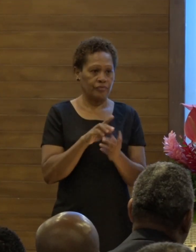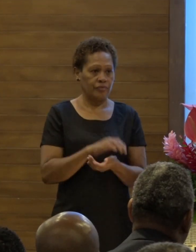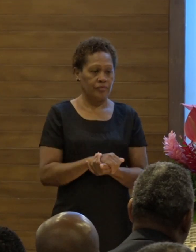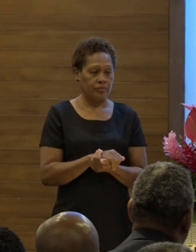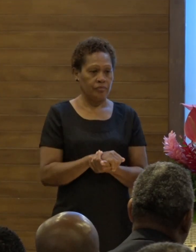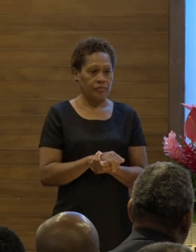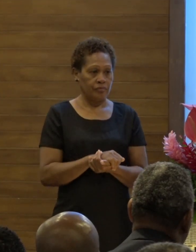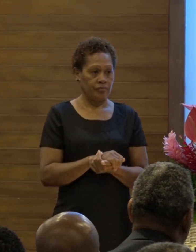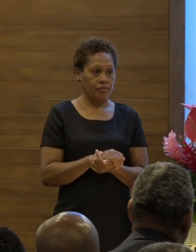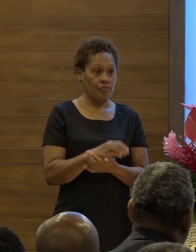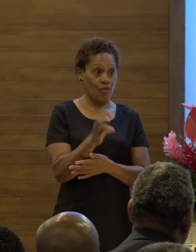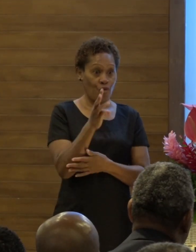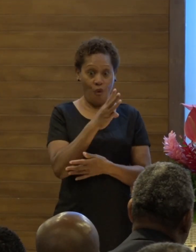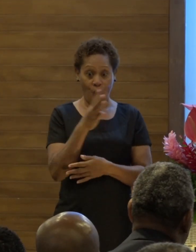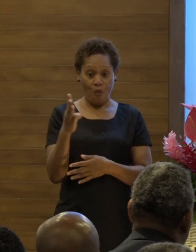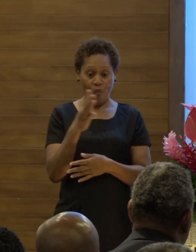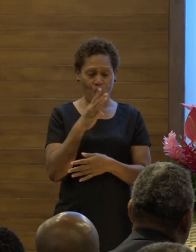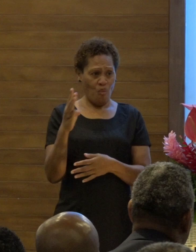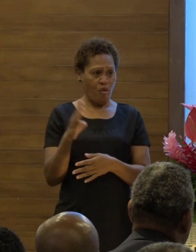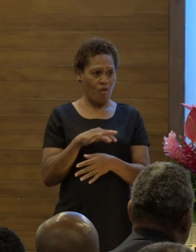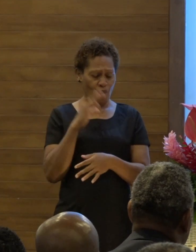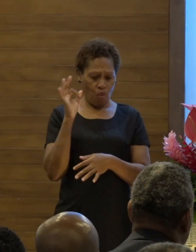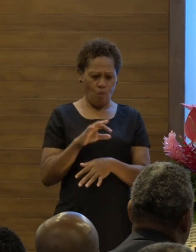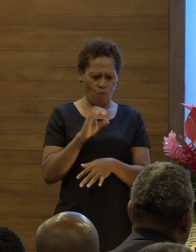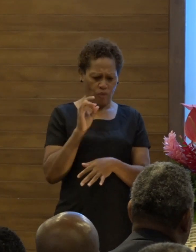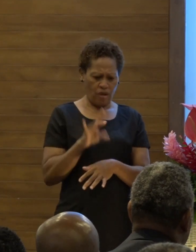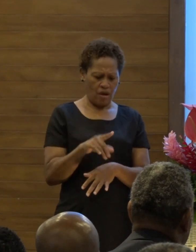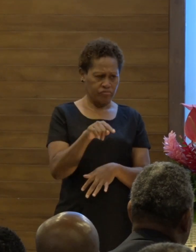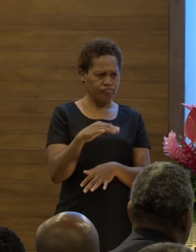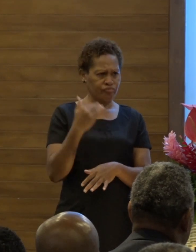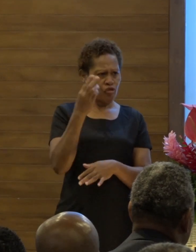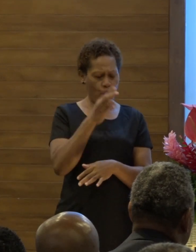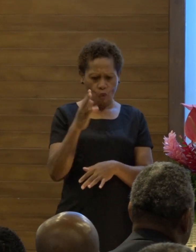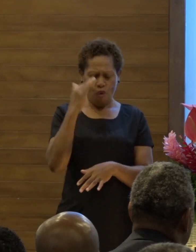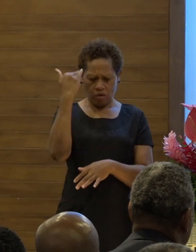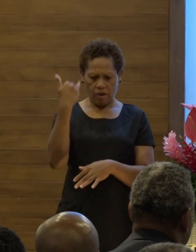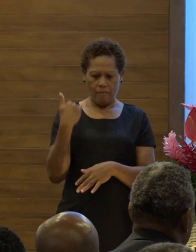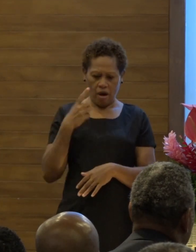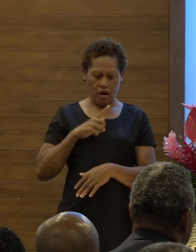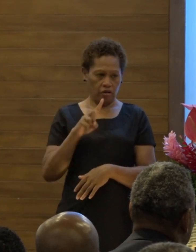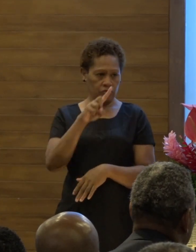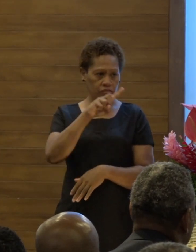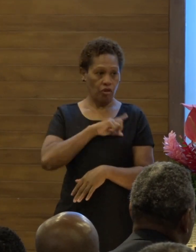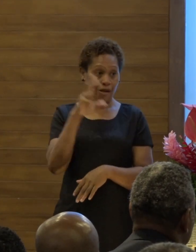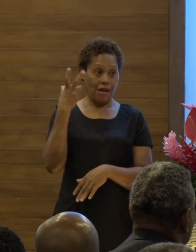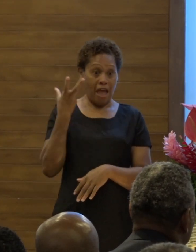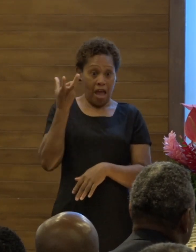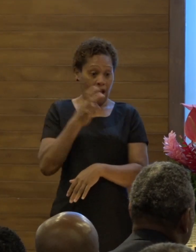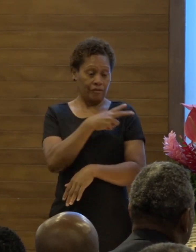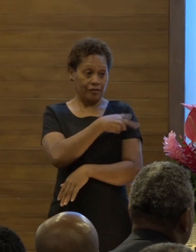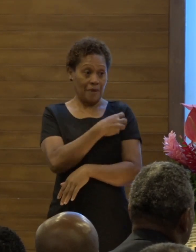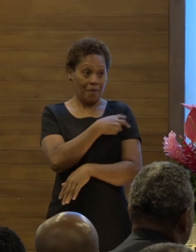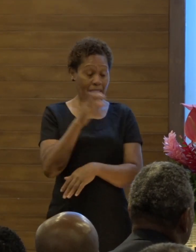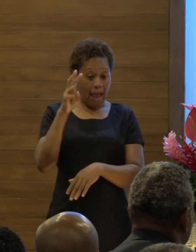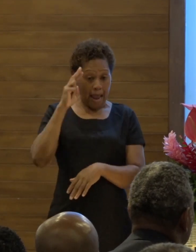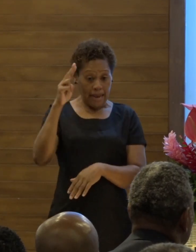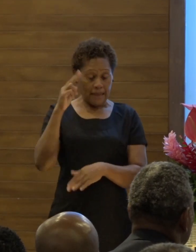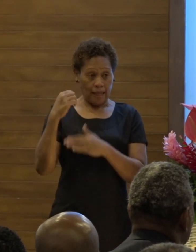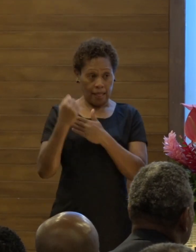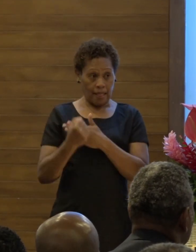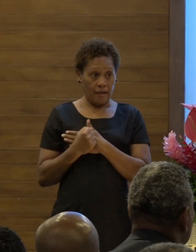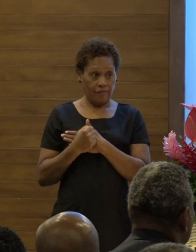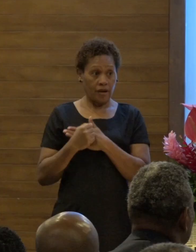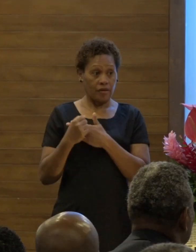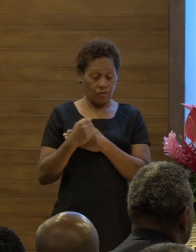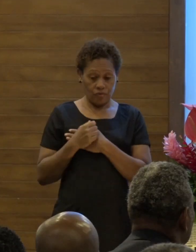In a world without borders, your support reminds us that cybersecurity and national safety